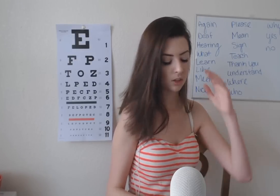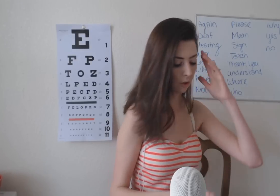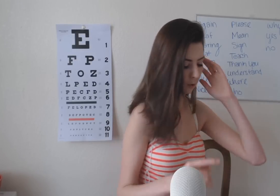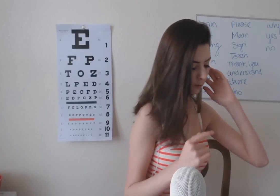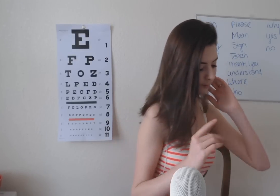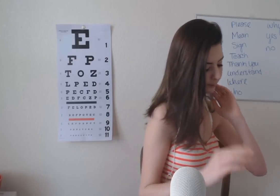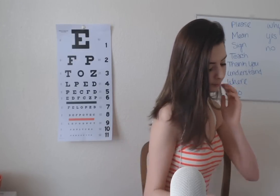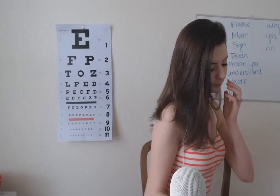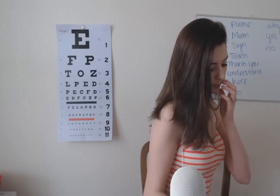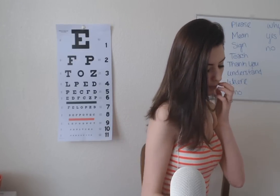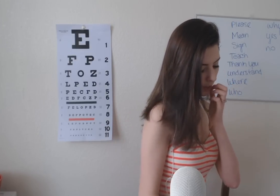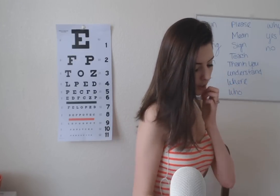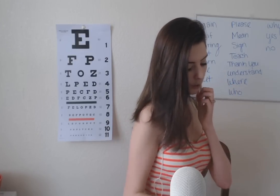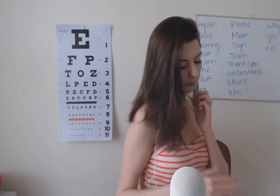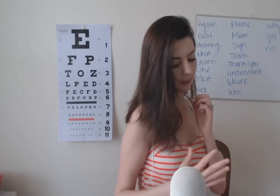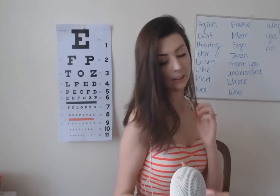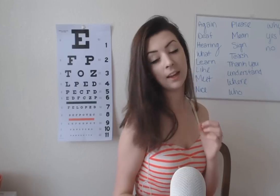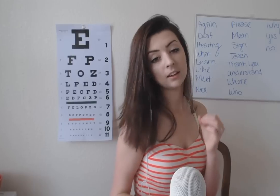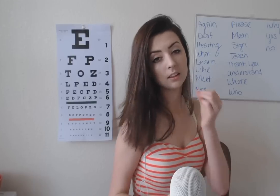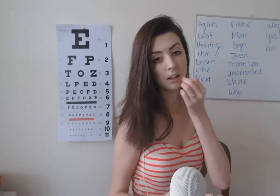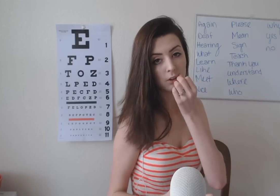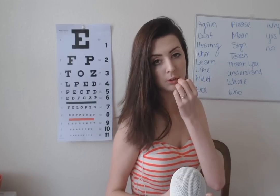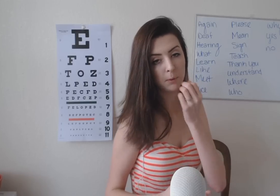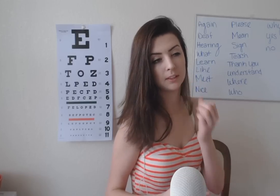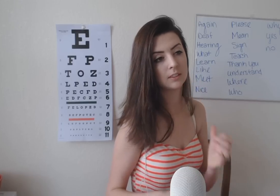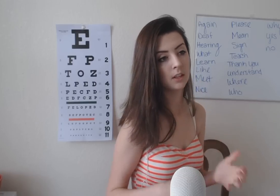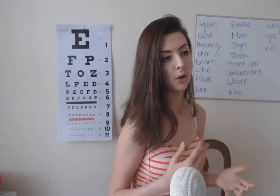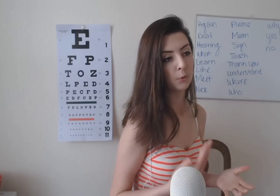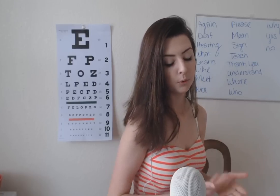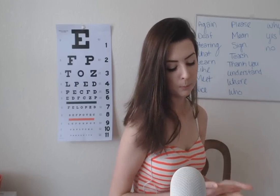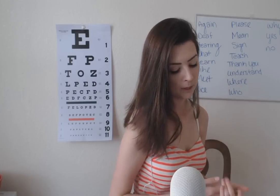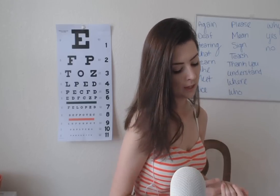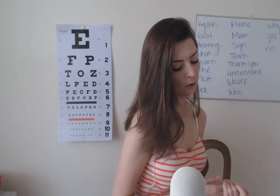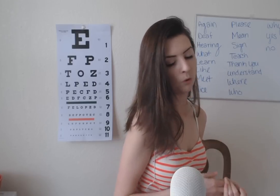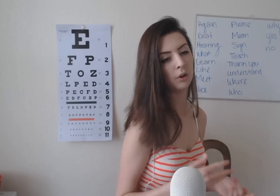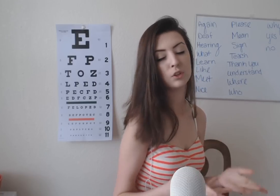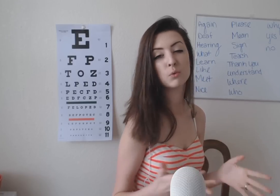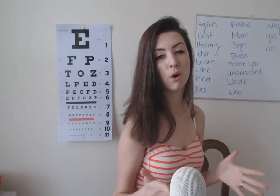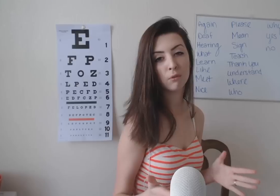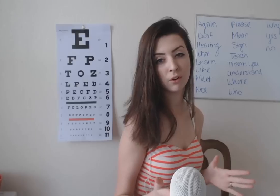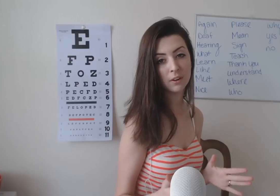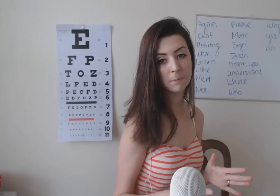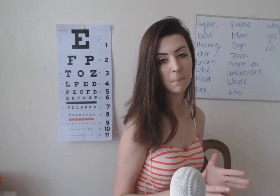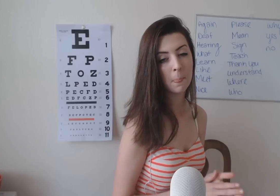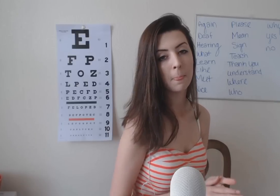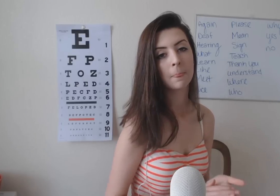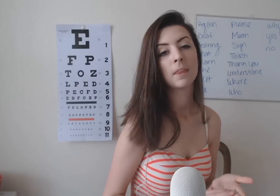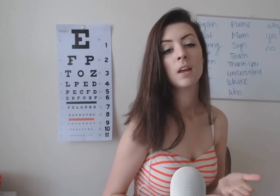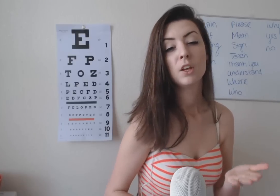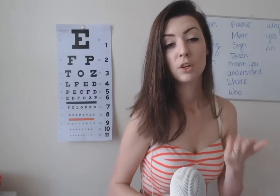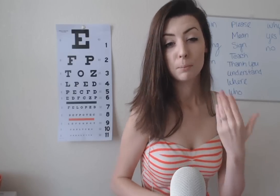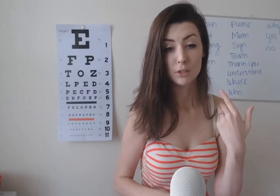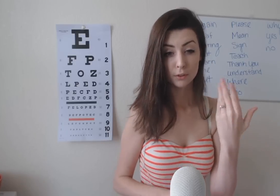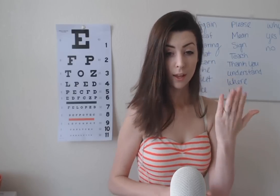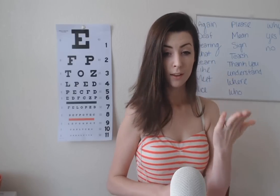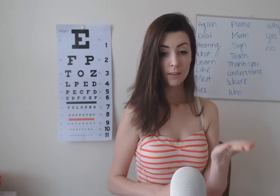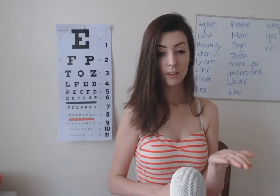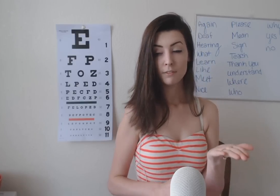So with again, it also means repeat or do over. You're going to put your left hand